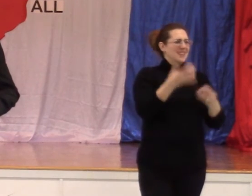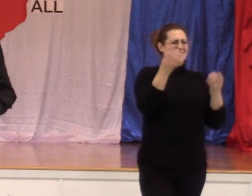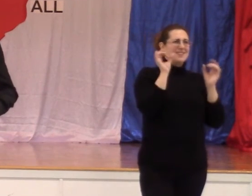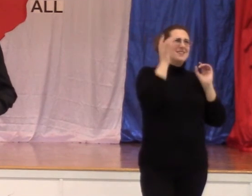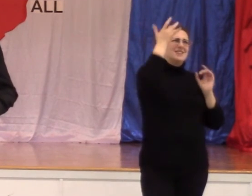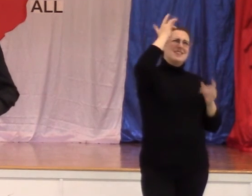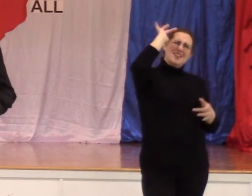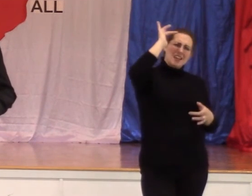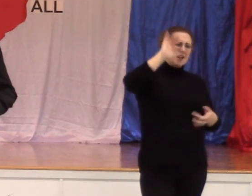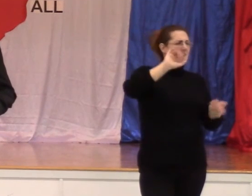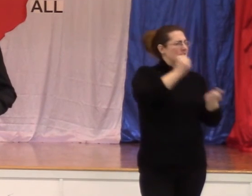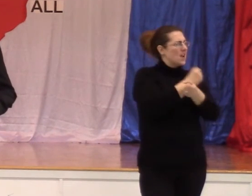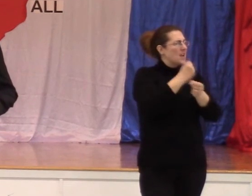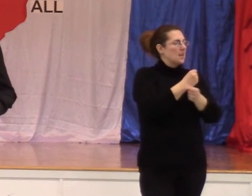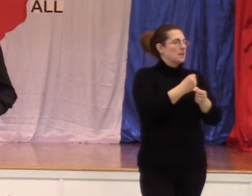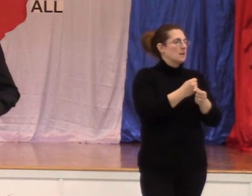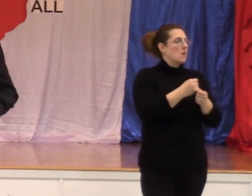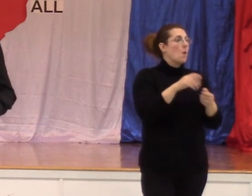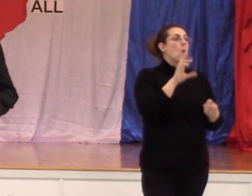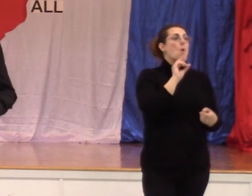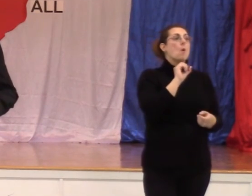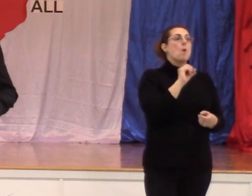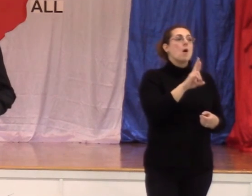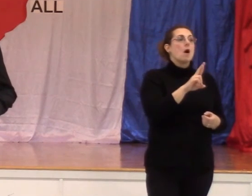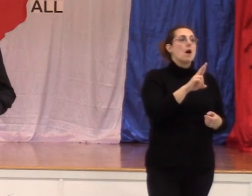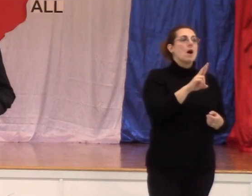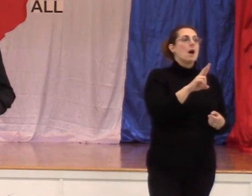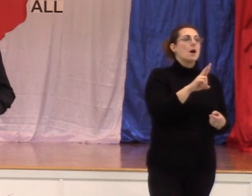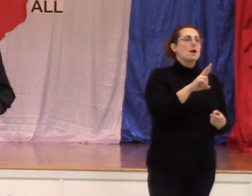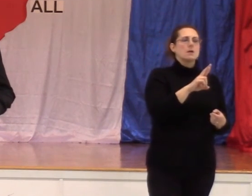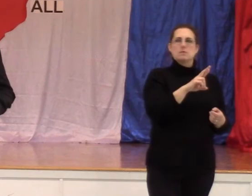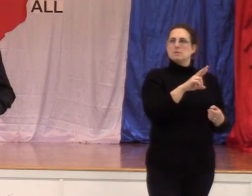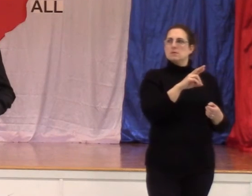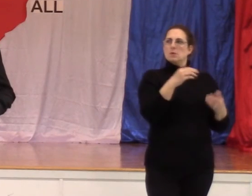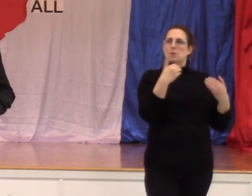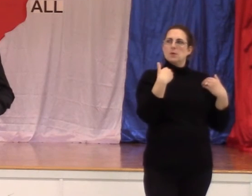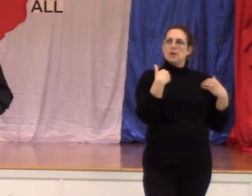Or in making sure that we have koinonia.